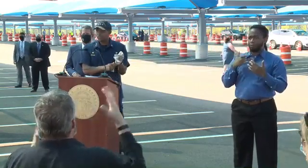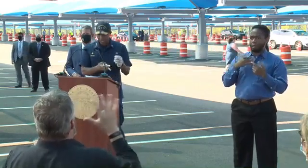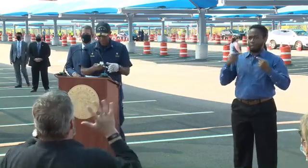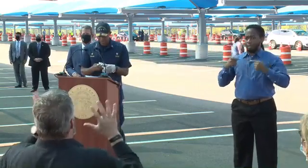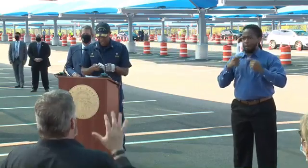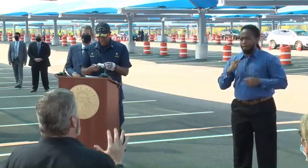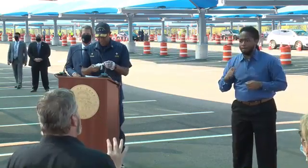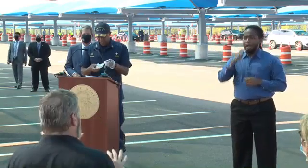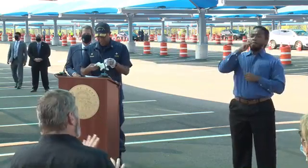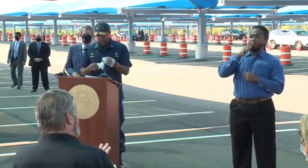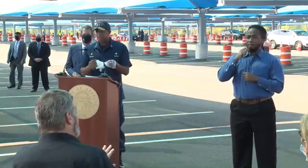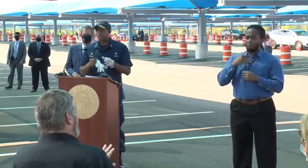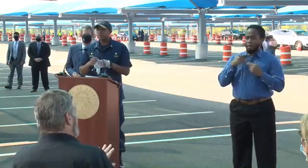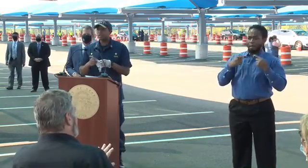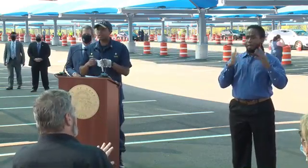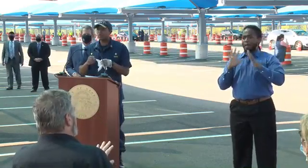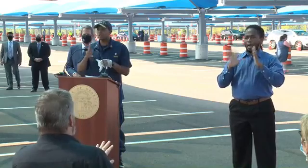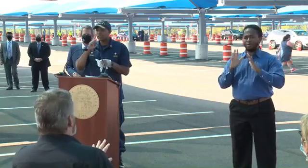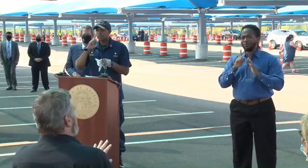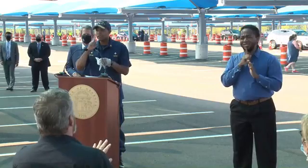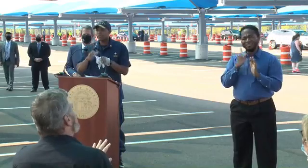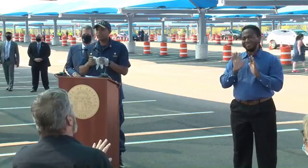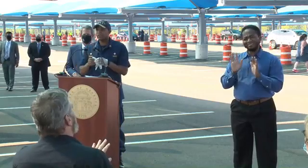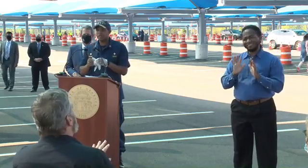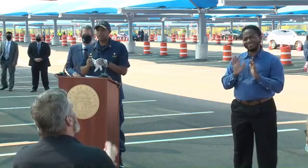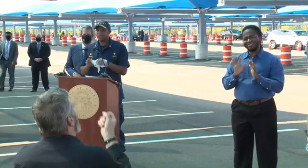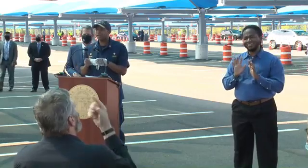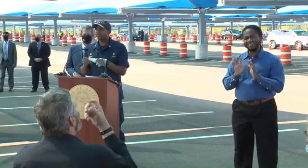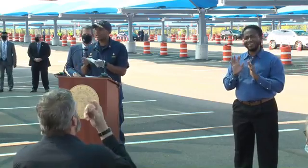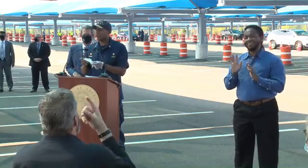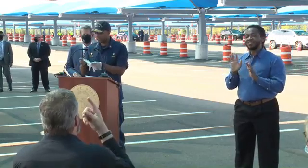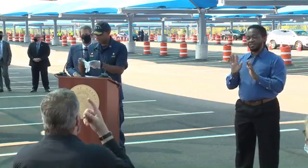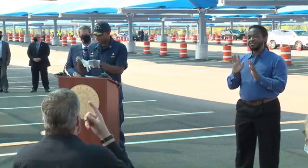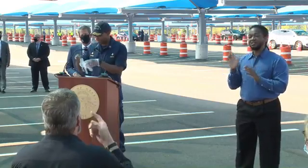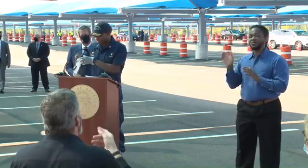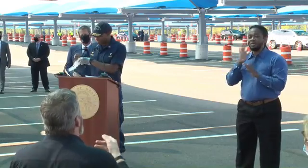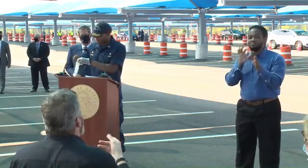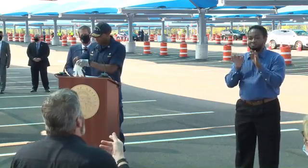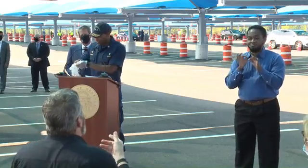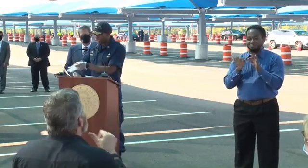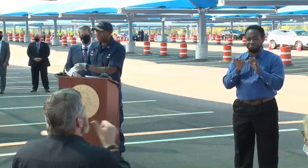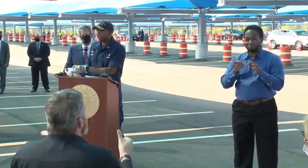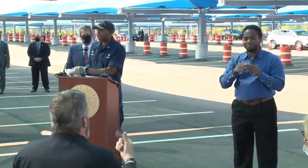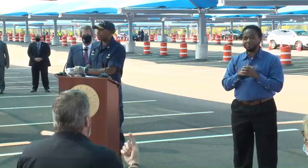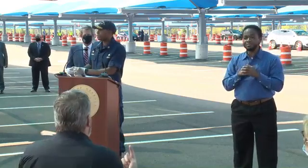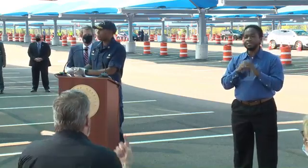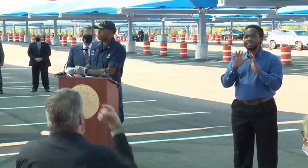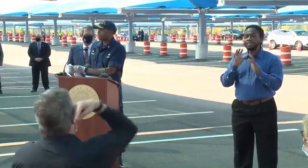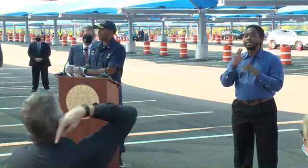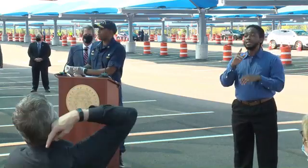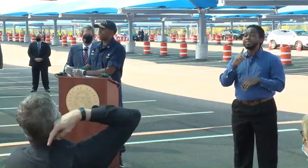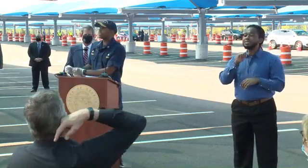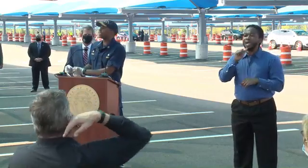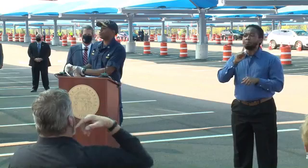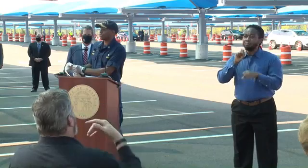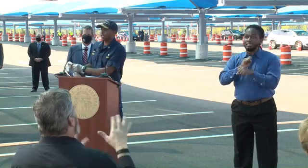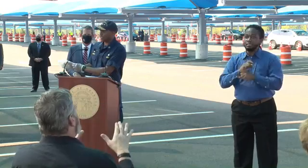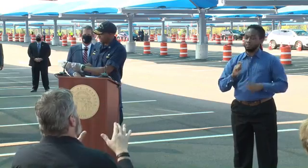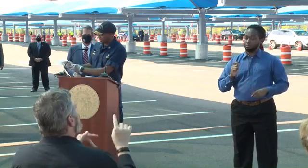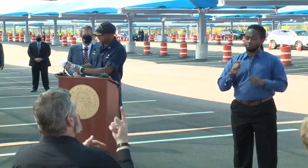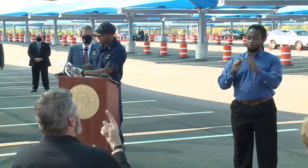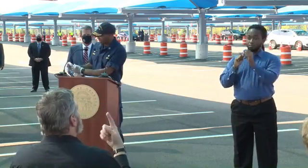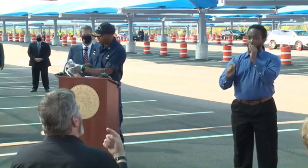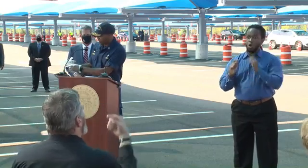This version of testing that they have here just goes in the front of the nares. It's actually, it